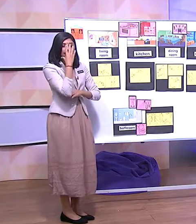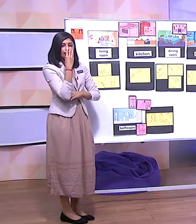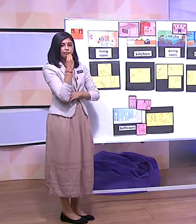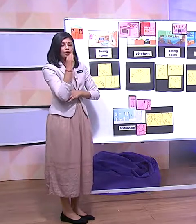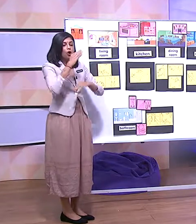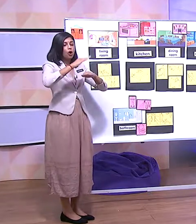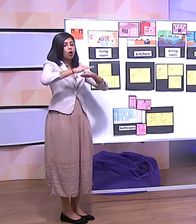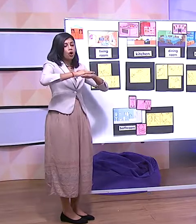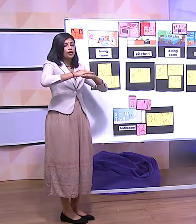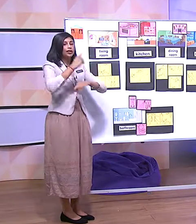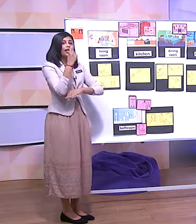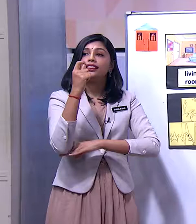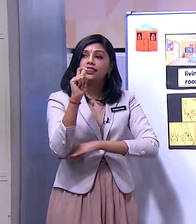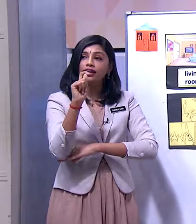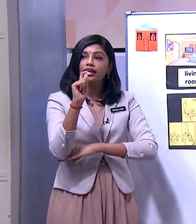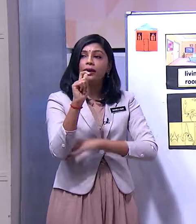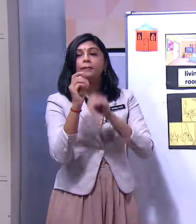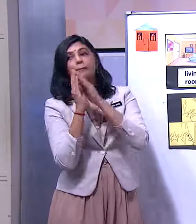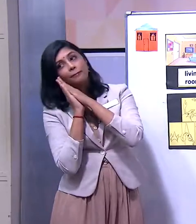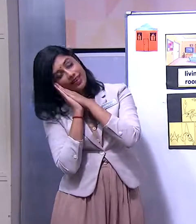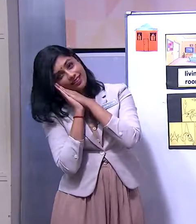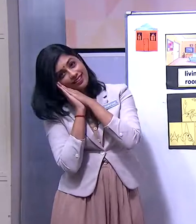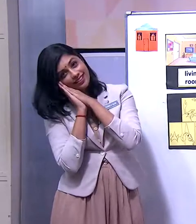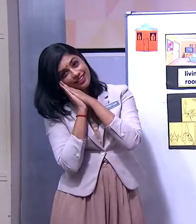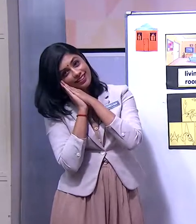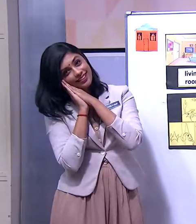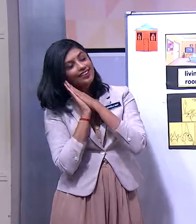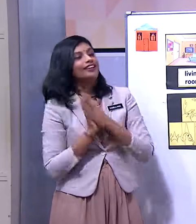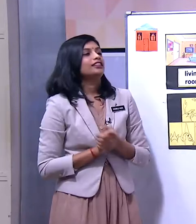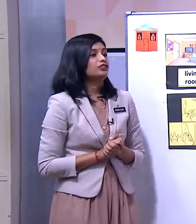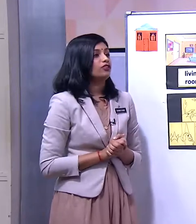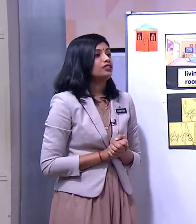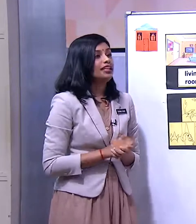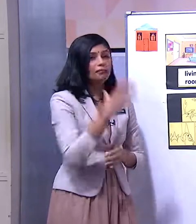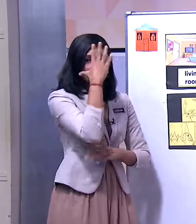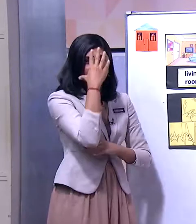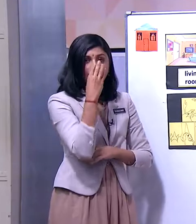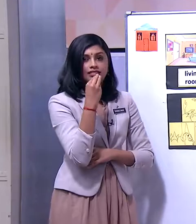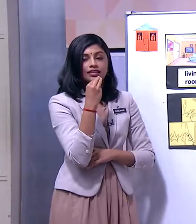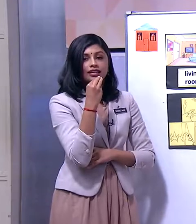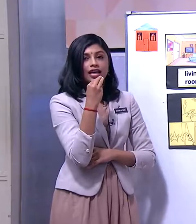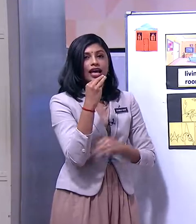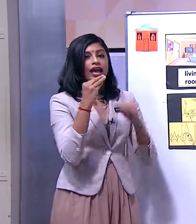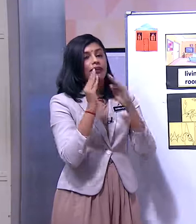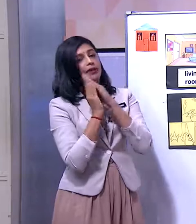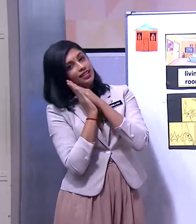Sleep on the bed. So sleep is this, mm-hmm. and bed is